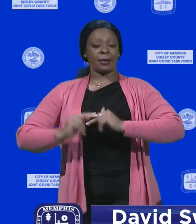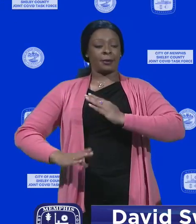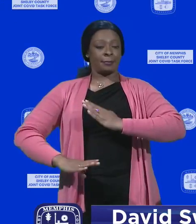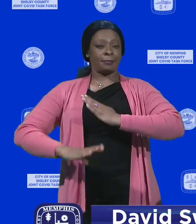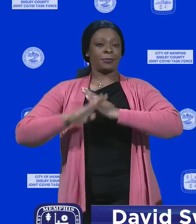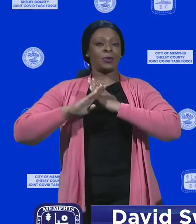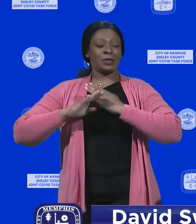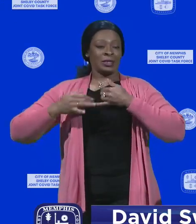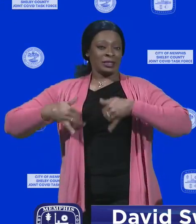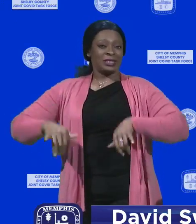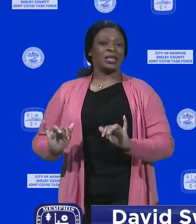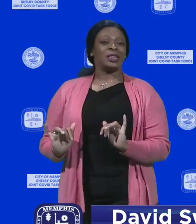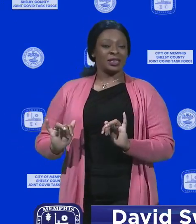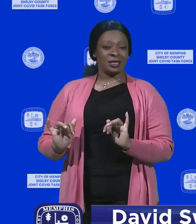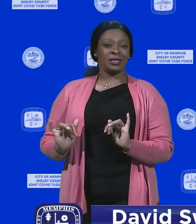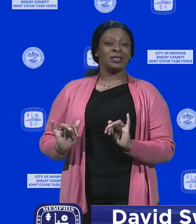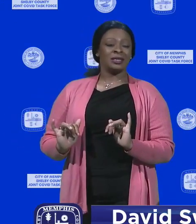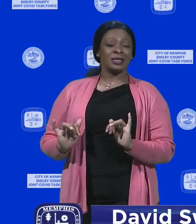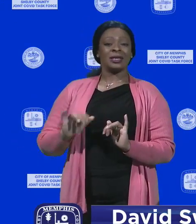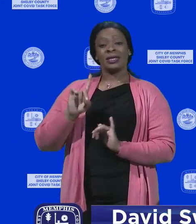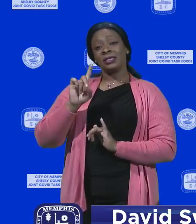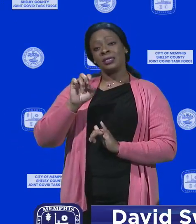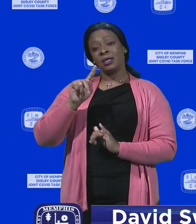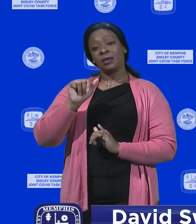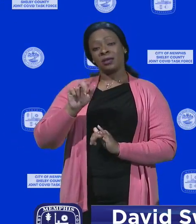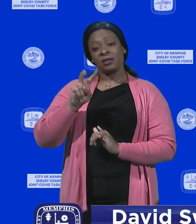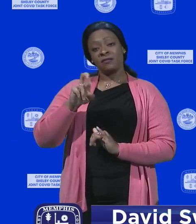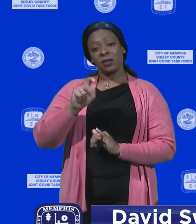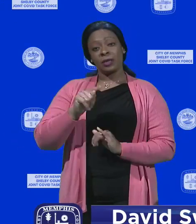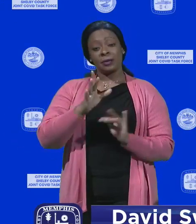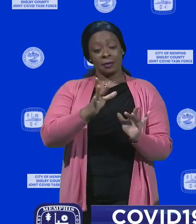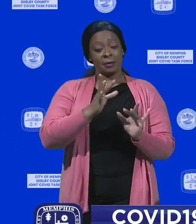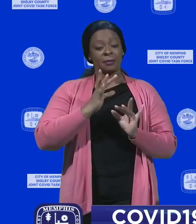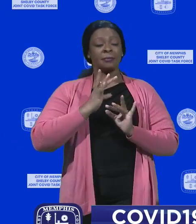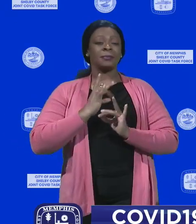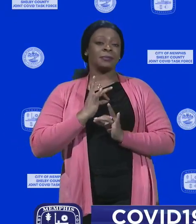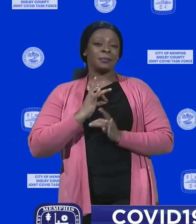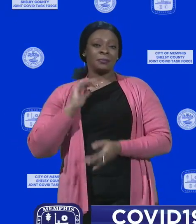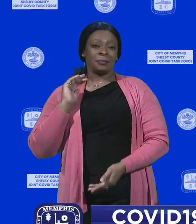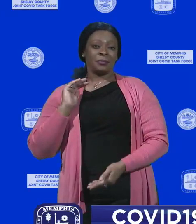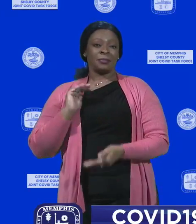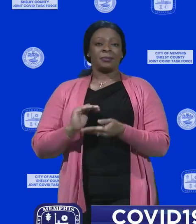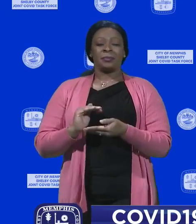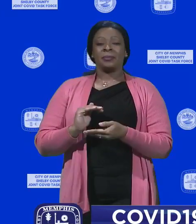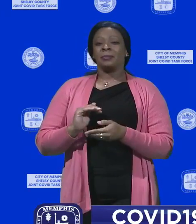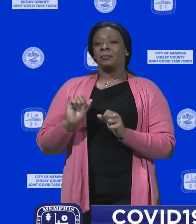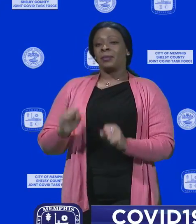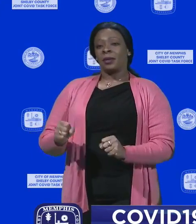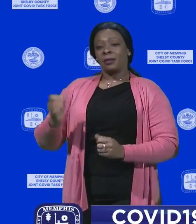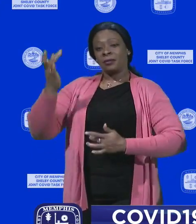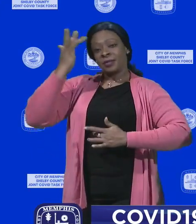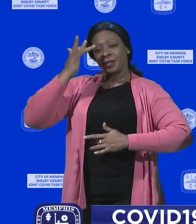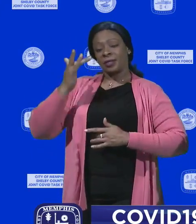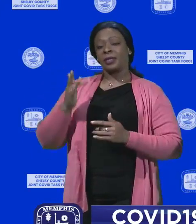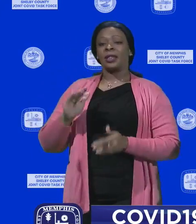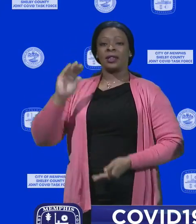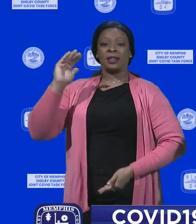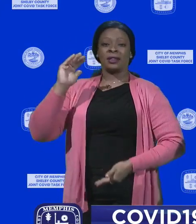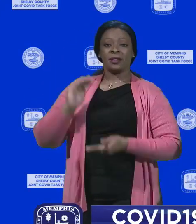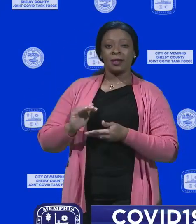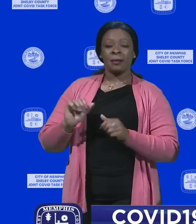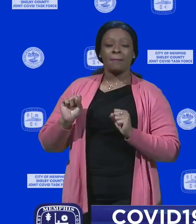system still, and the Delta variant, if you encounter it, is less likely to make you sick or less likely to make you very